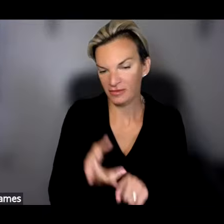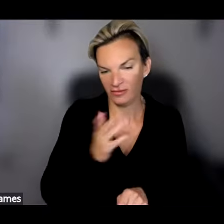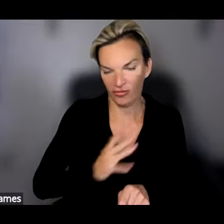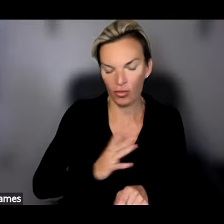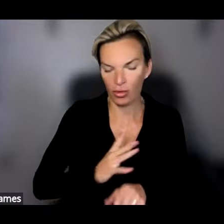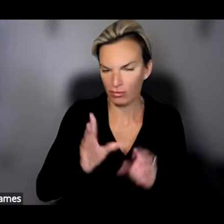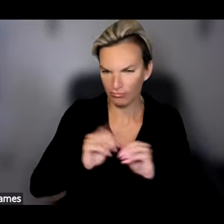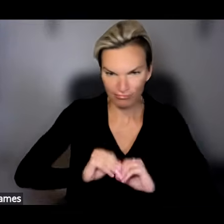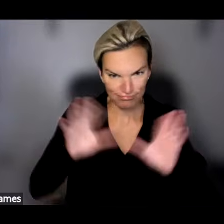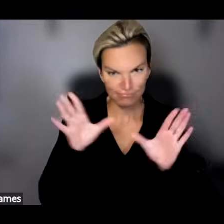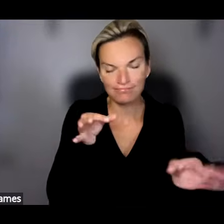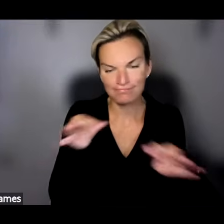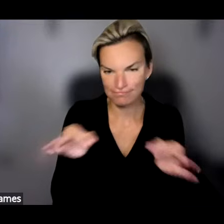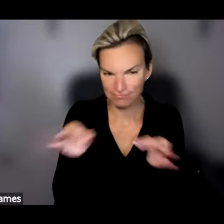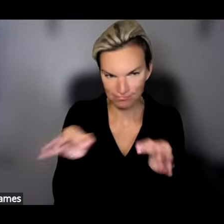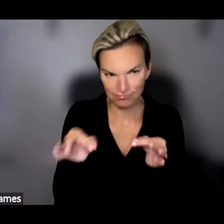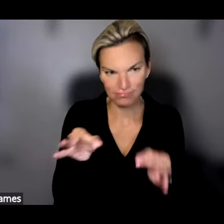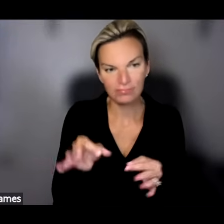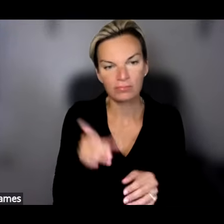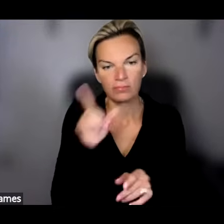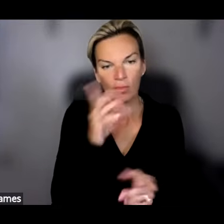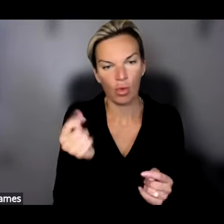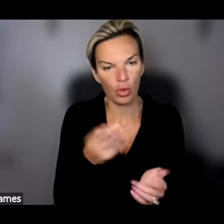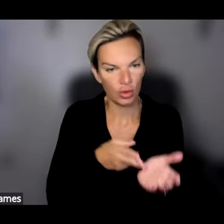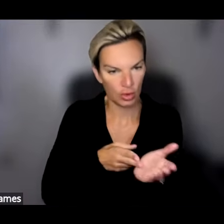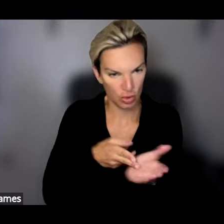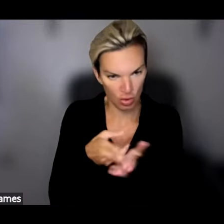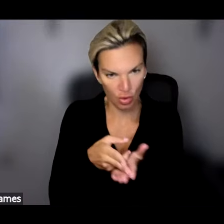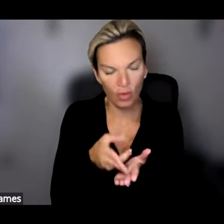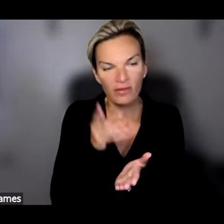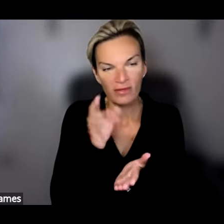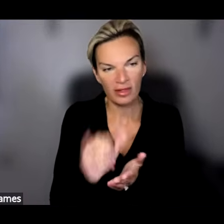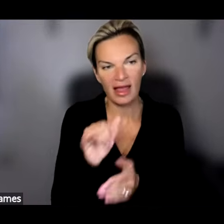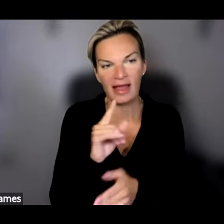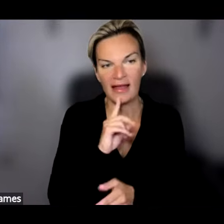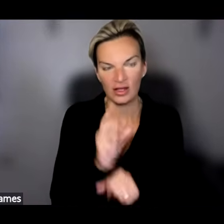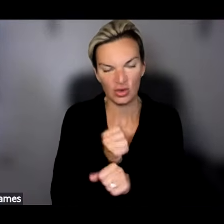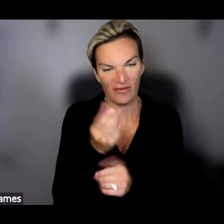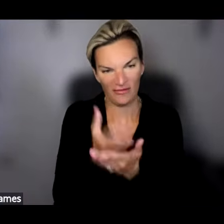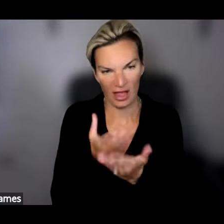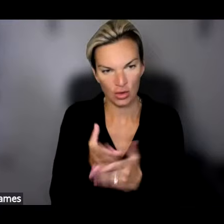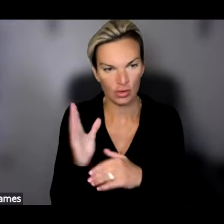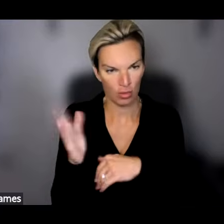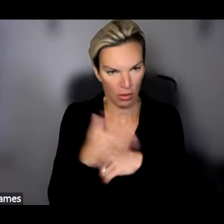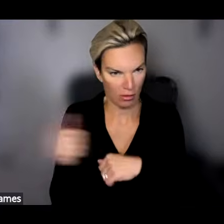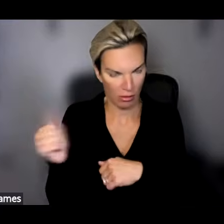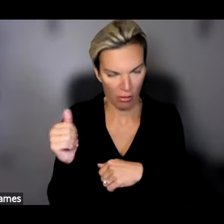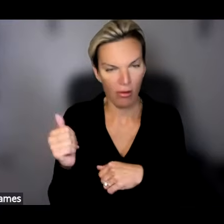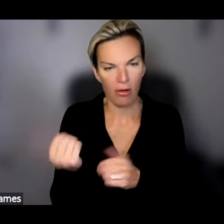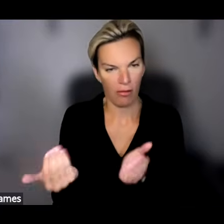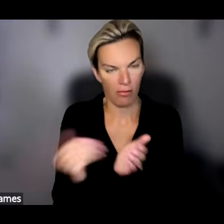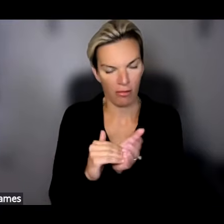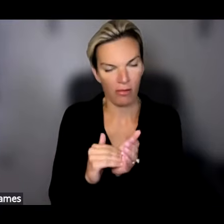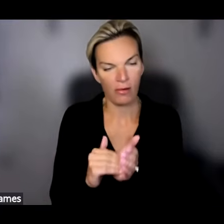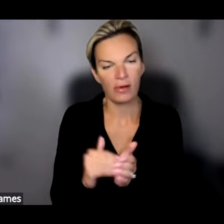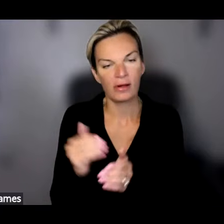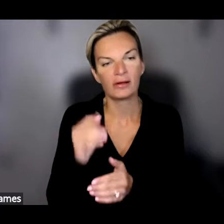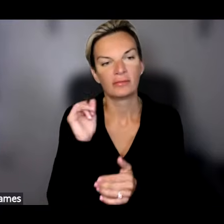determining the ultimate truth and sufficiency of a factual recall allegation belongs to the